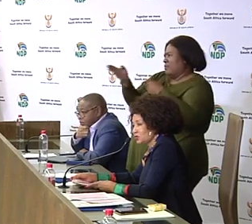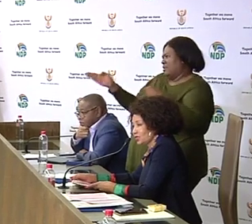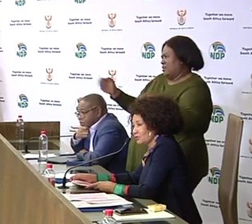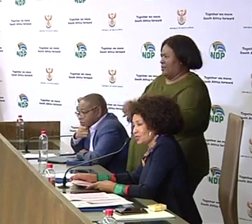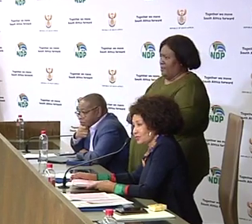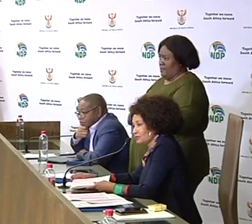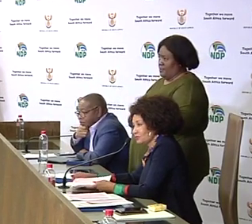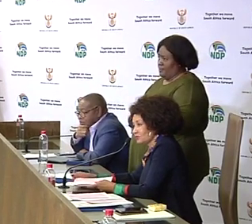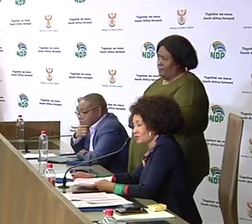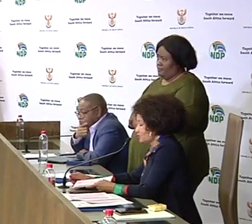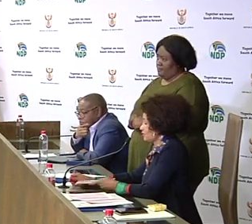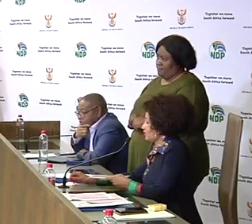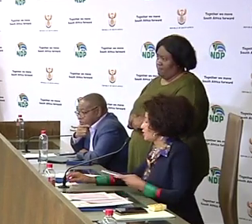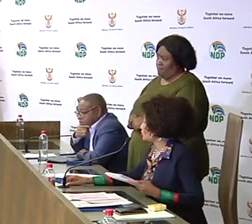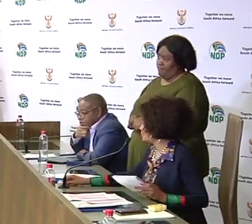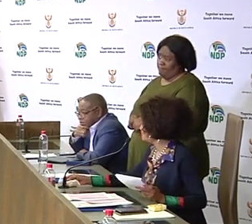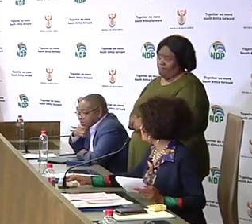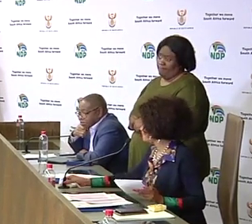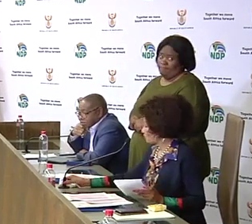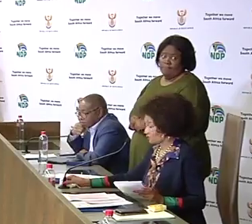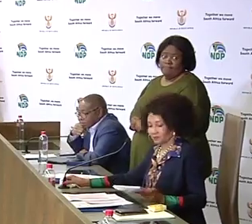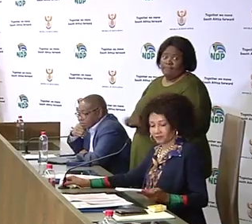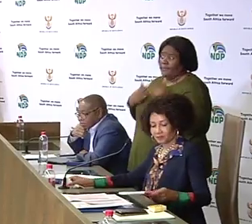to do their part. Thank you.